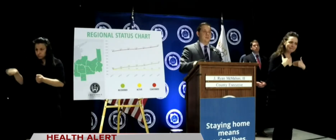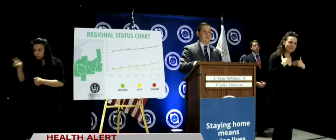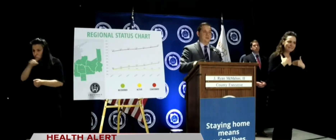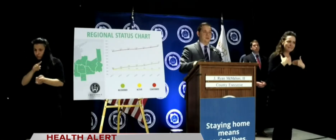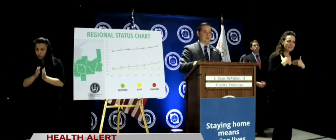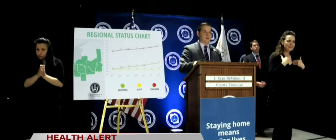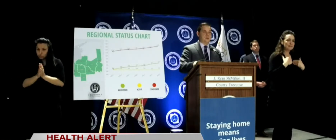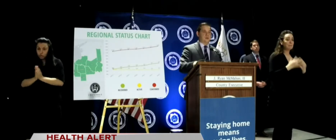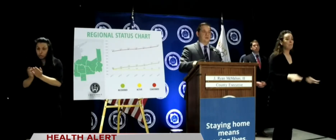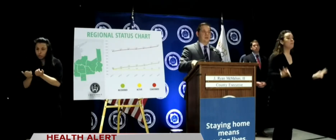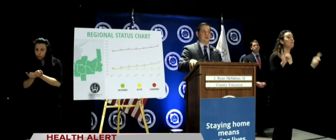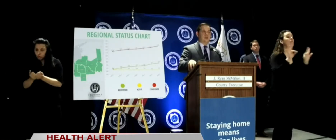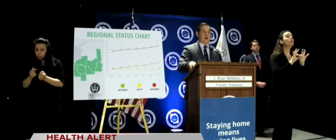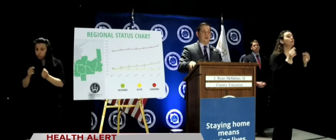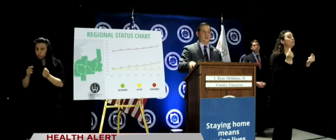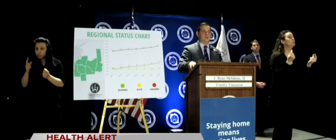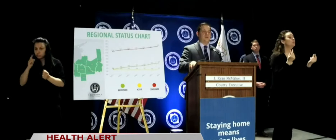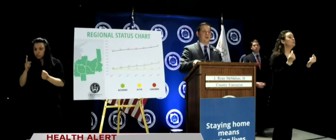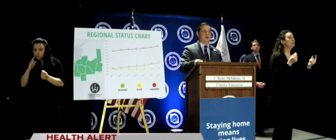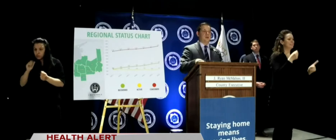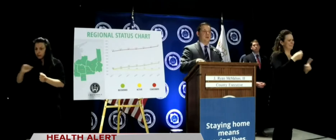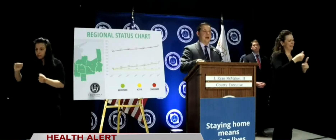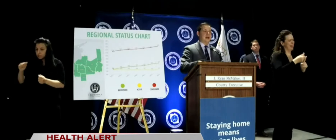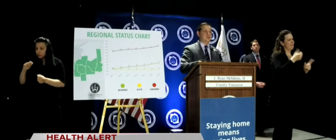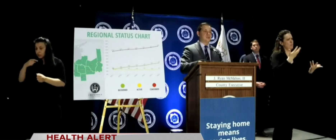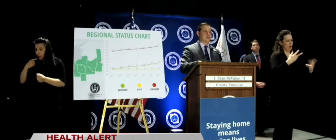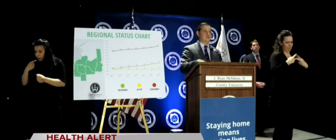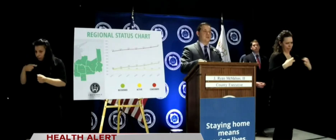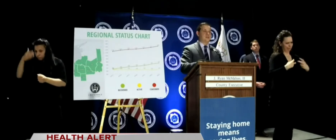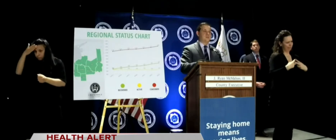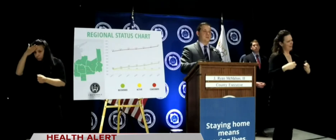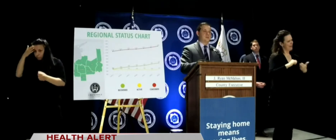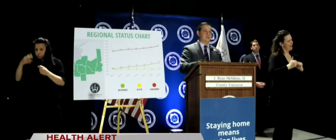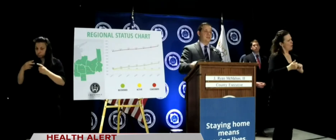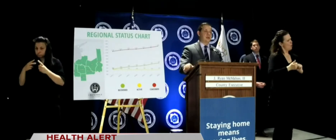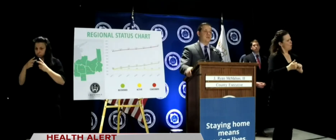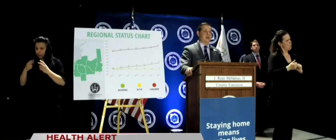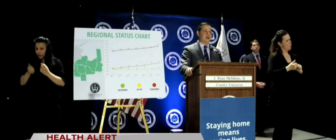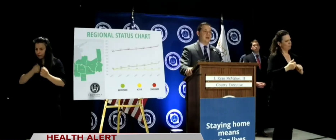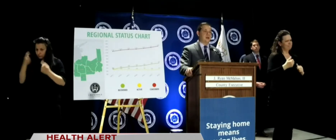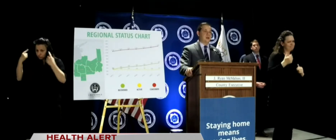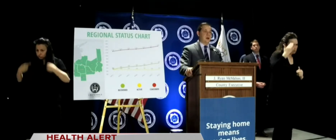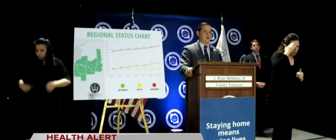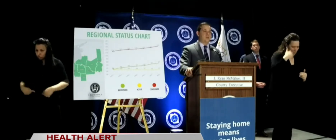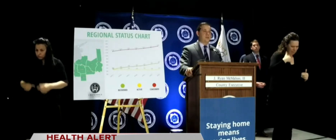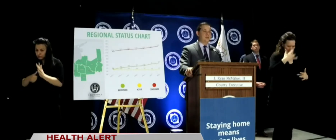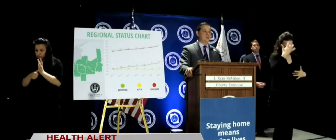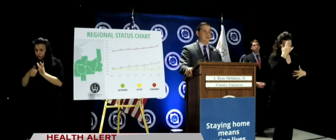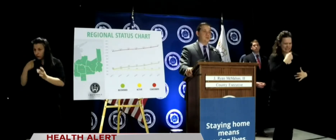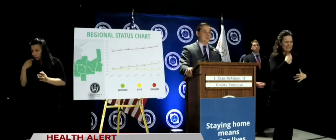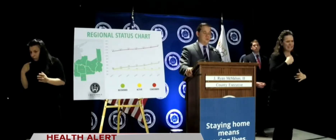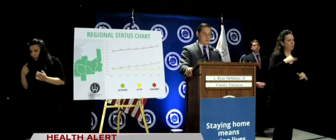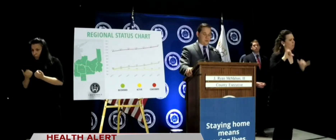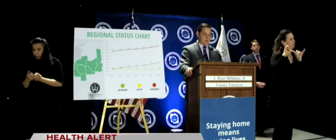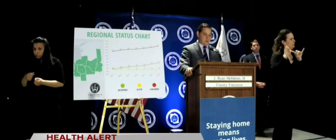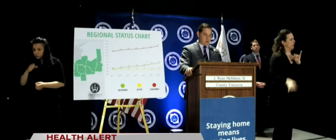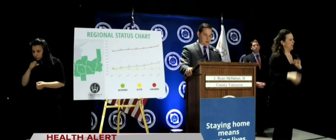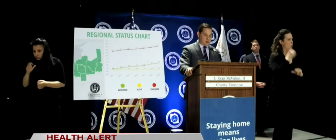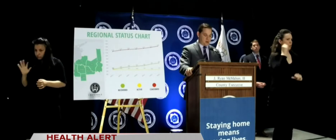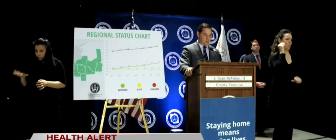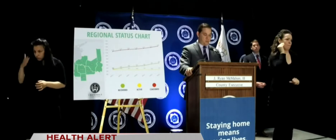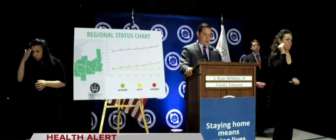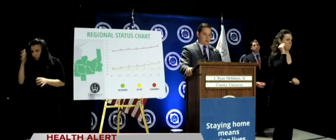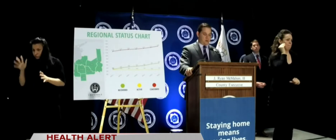your temperature. Check your health. Be very conscious of your symptoms each and every day. We need you to be